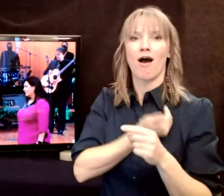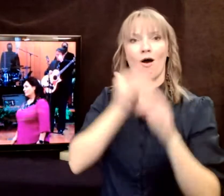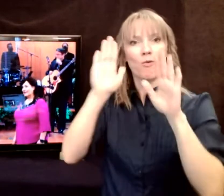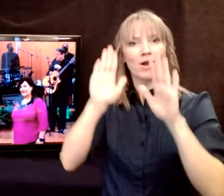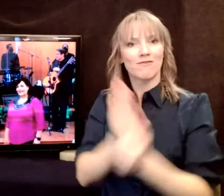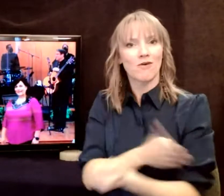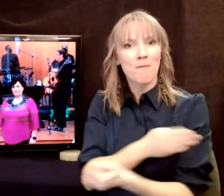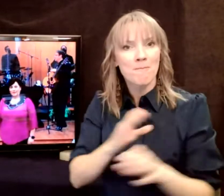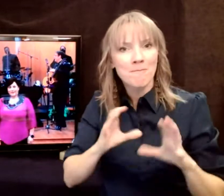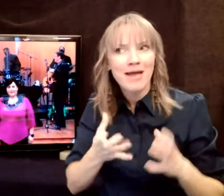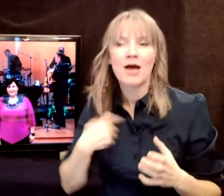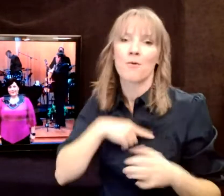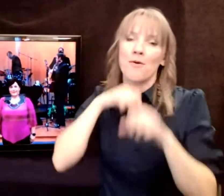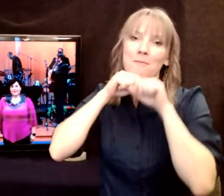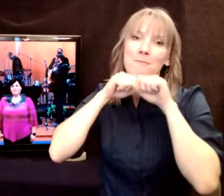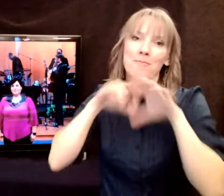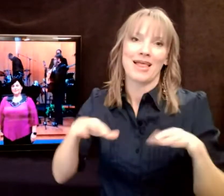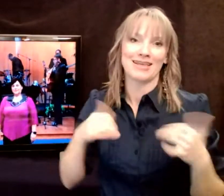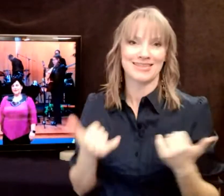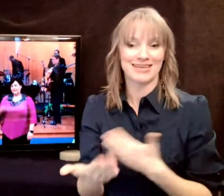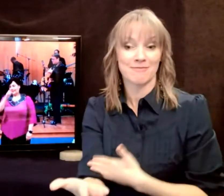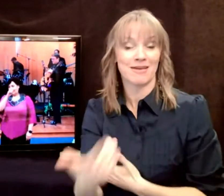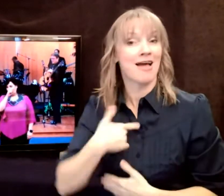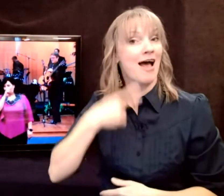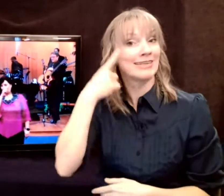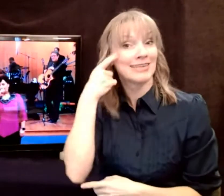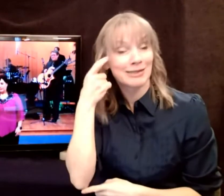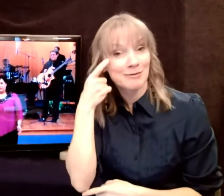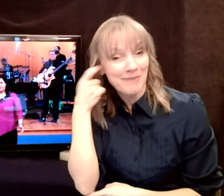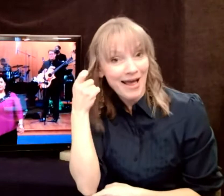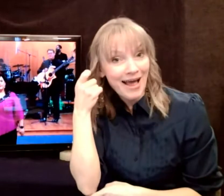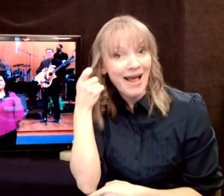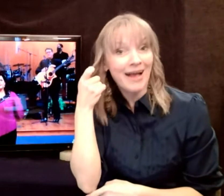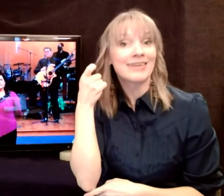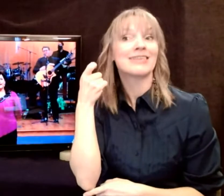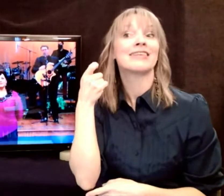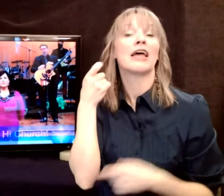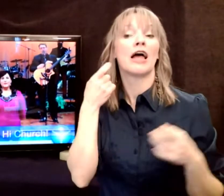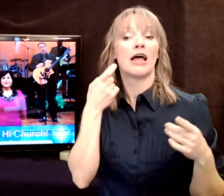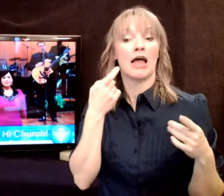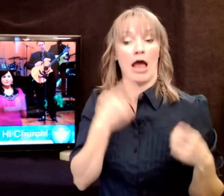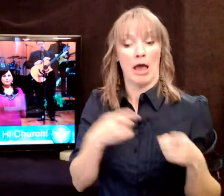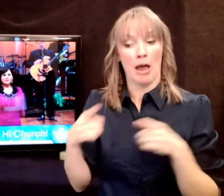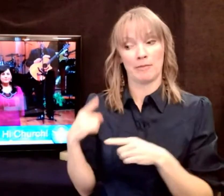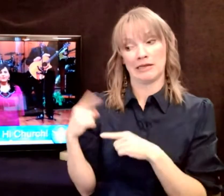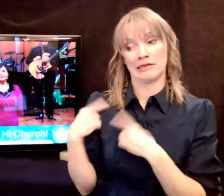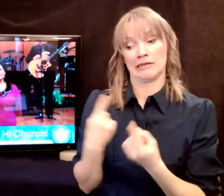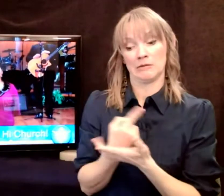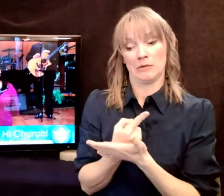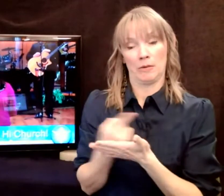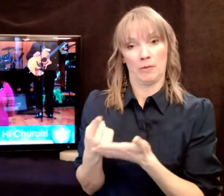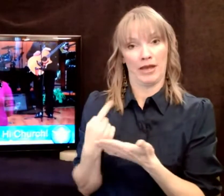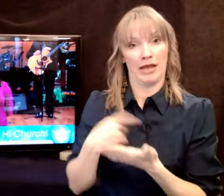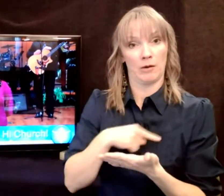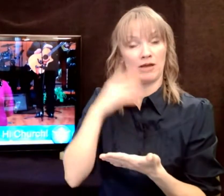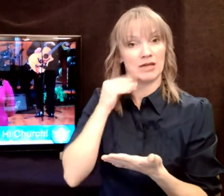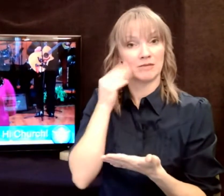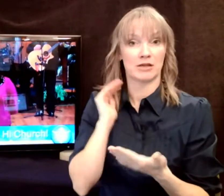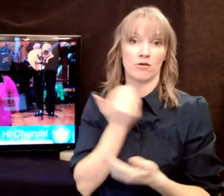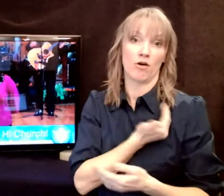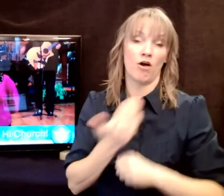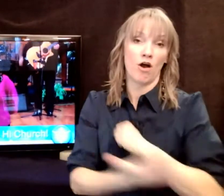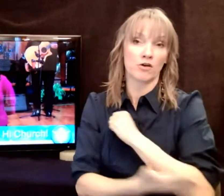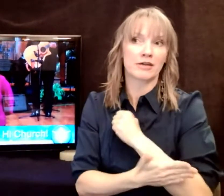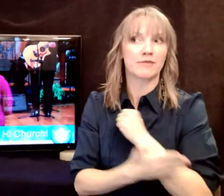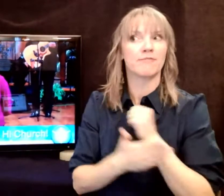are so blessed this morning, and I'm suspecting that due to the events of the past week that we've experienced here in our country,